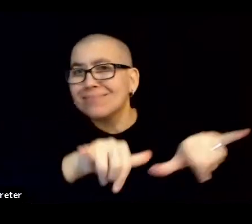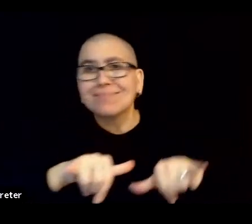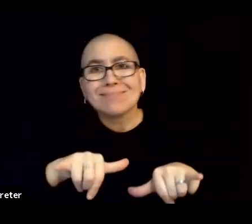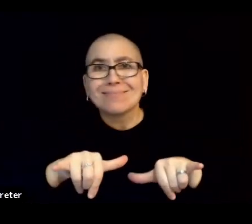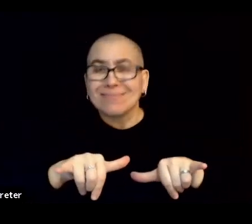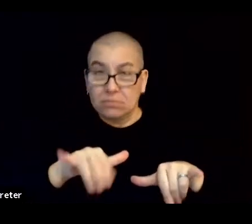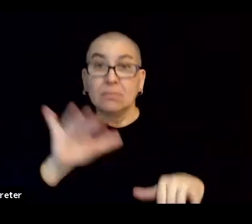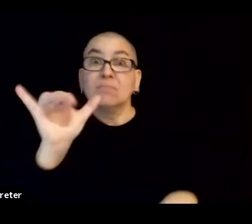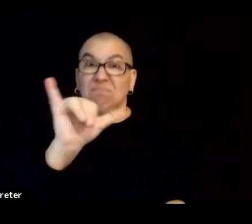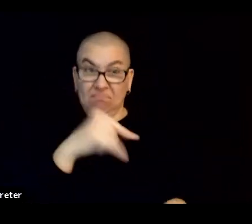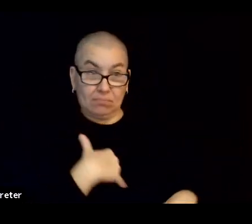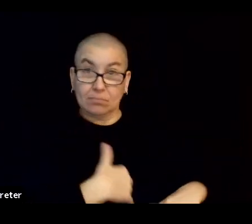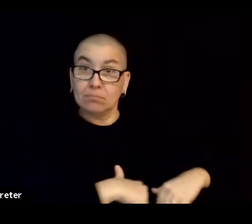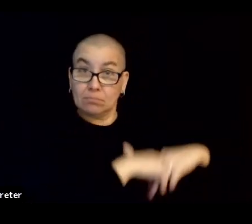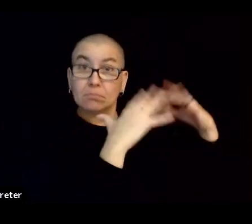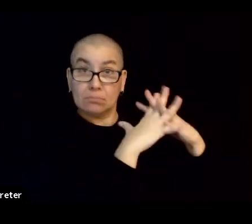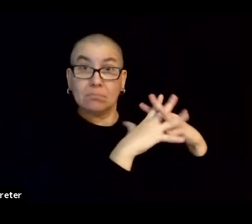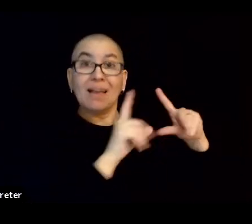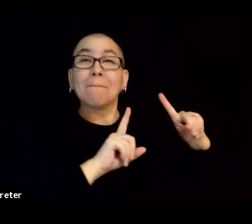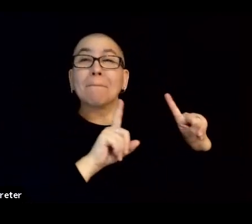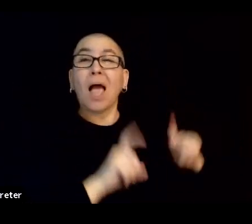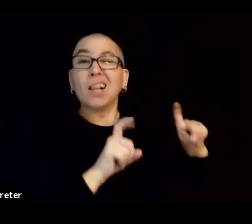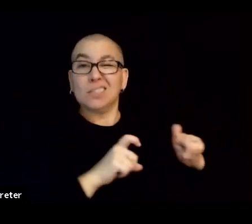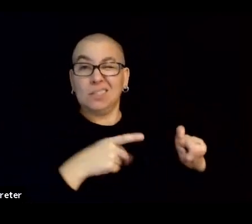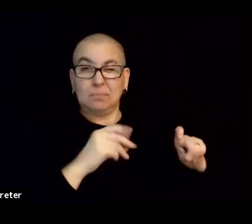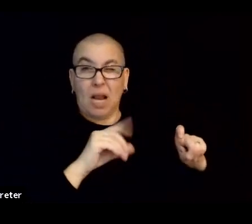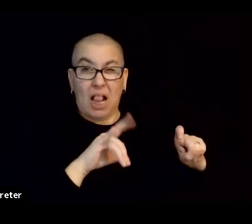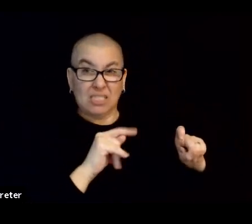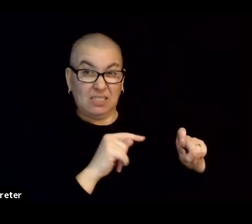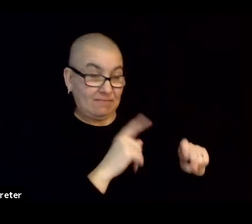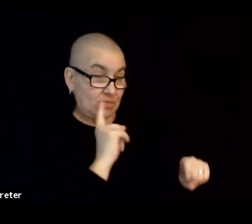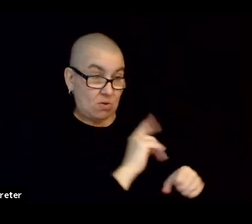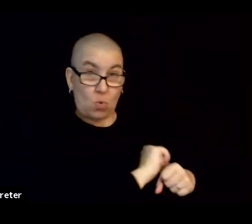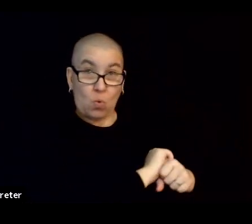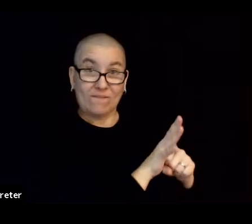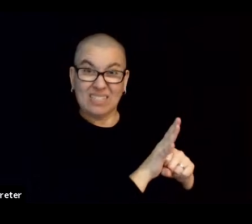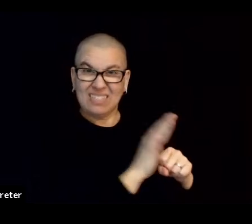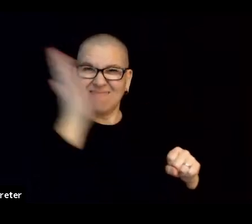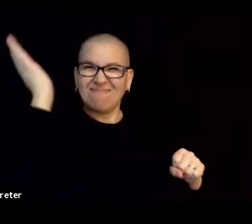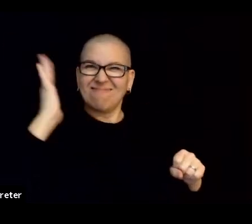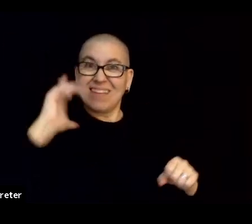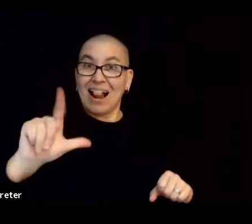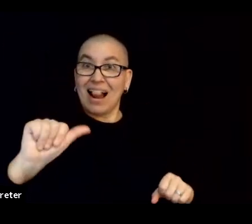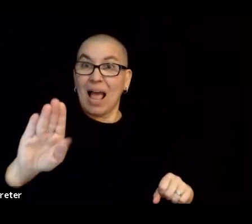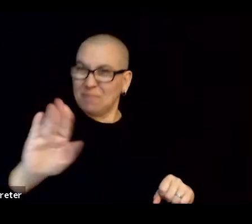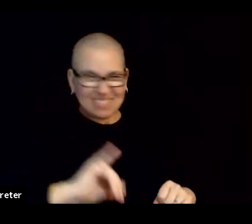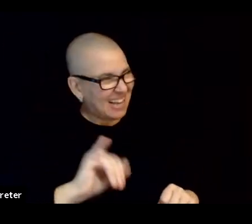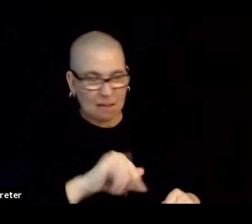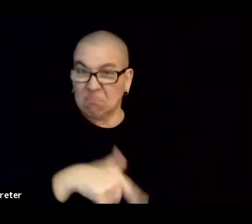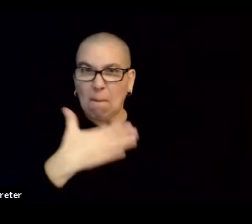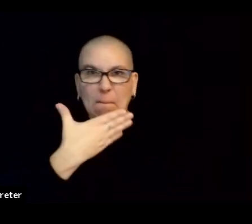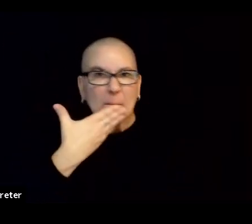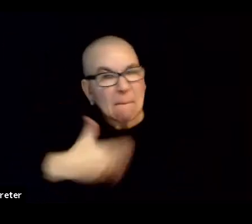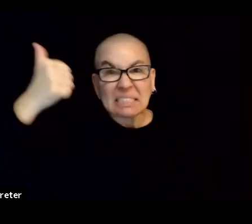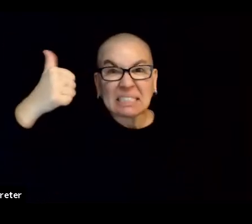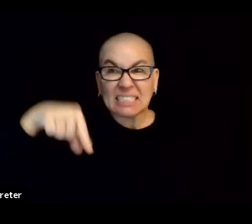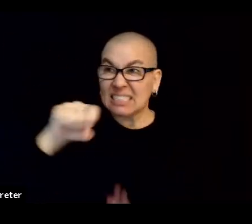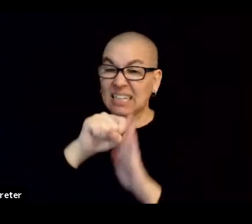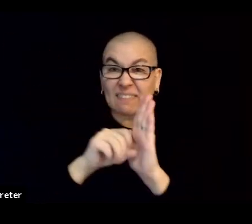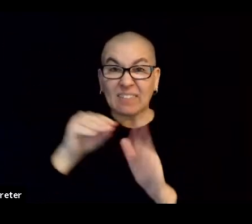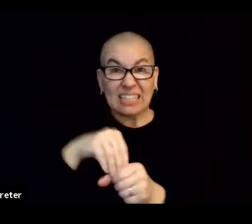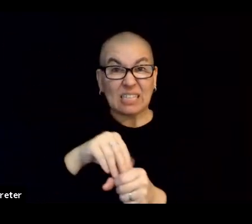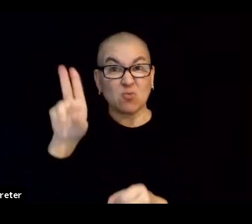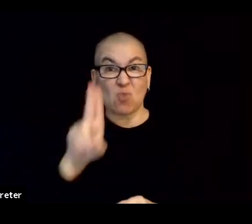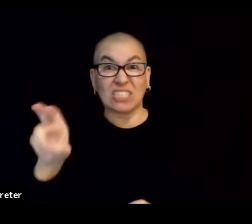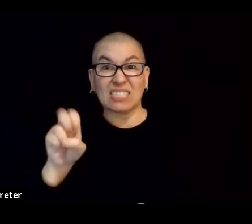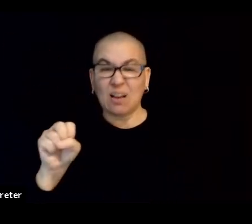get tested in the nation. And we would like that to be true with vaccines and to get it right. So the good news is Minnesota, we're prepared.